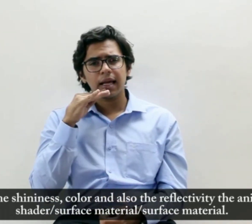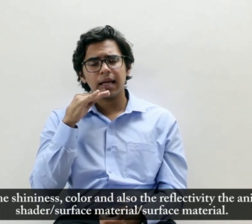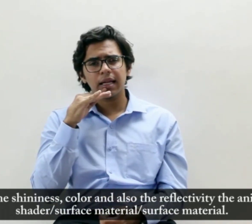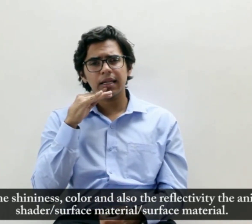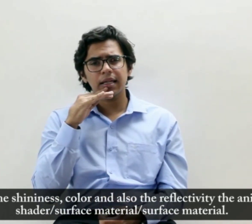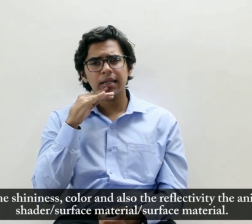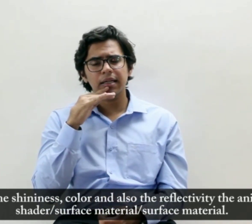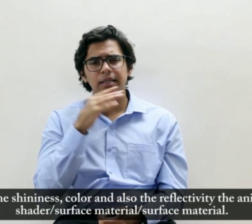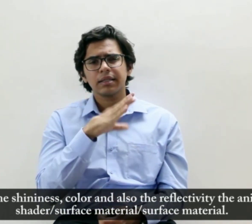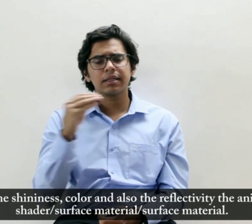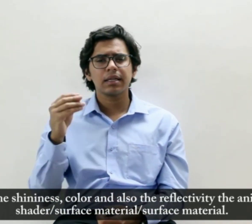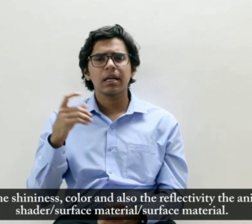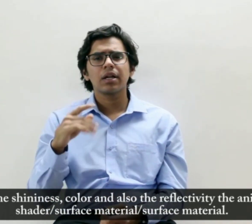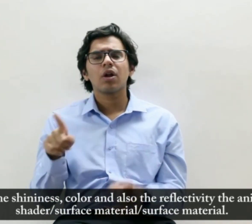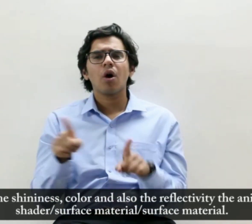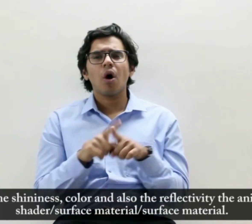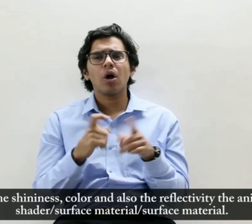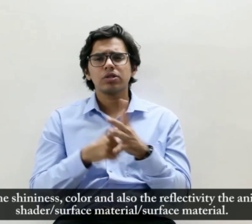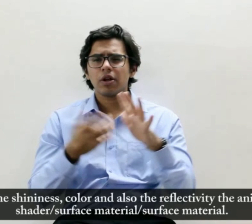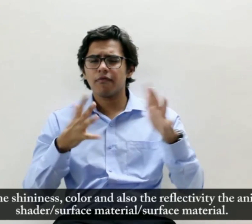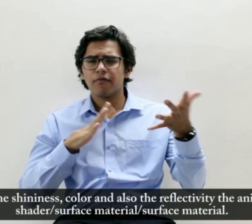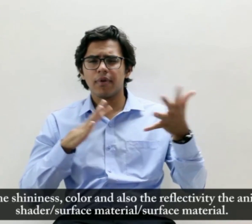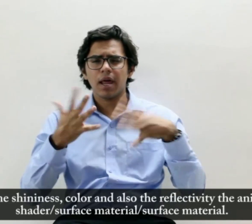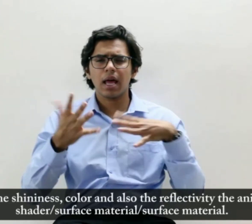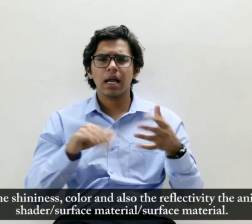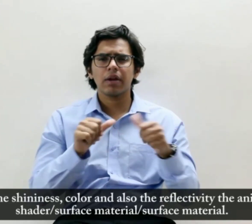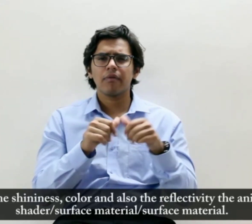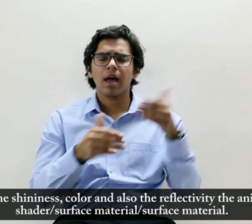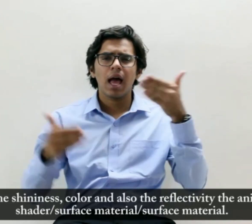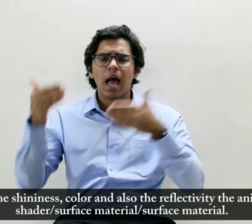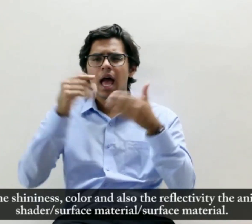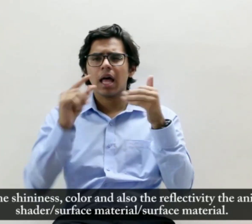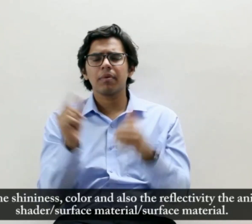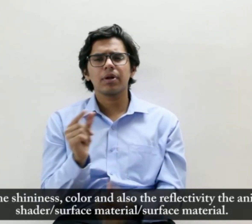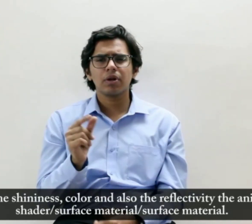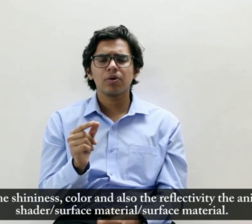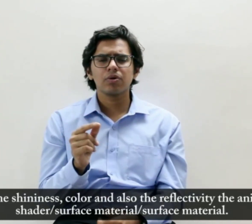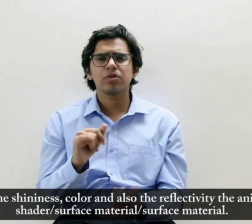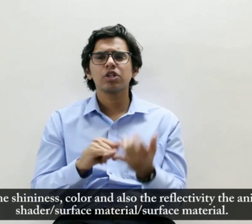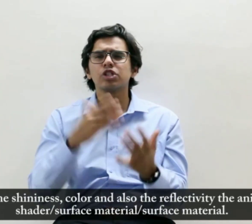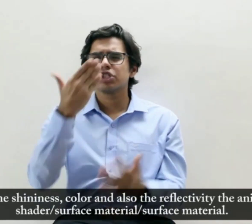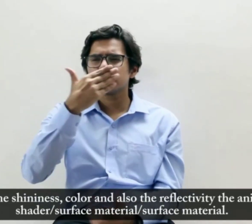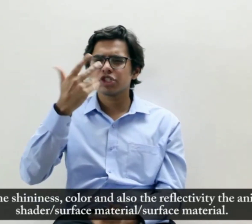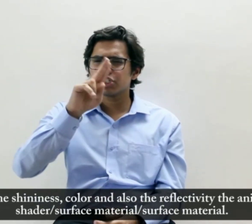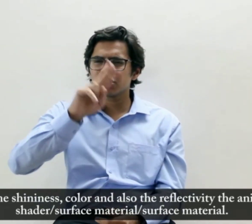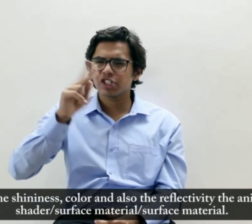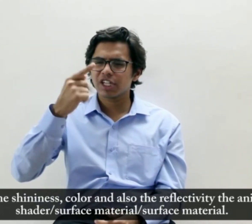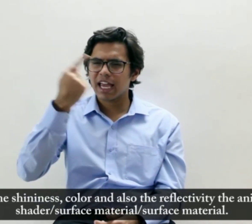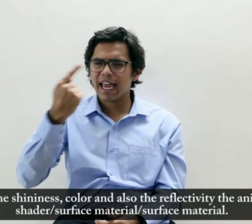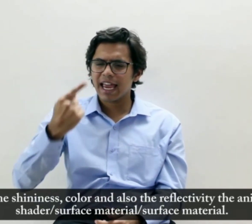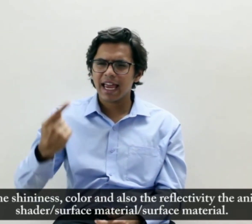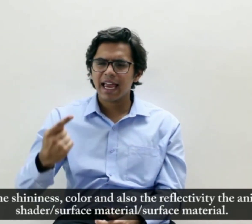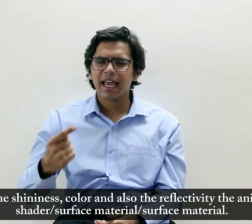and also the reflectivity, the animator uses shader, surface material,